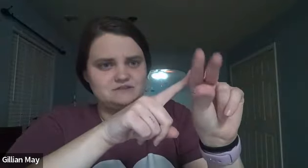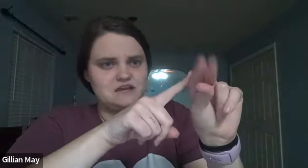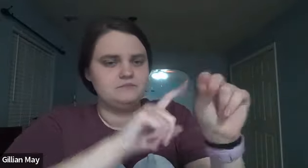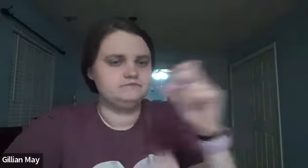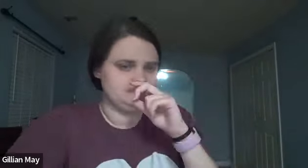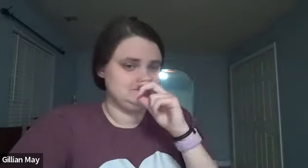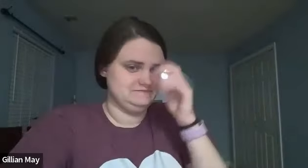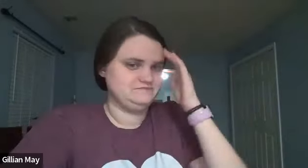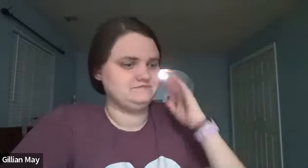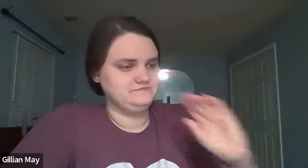tap.